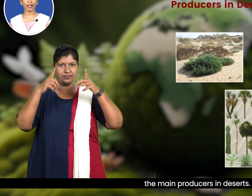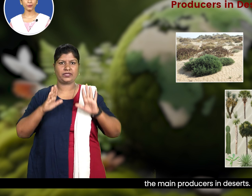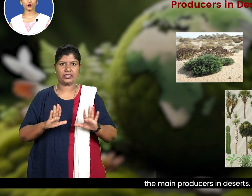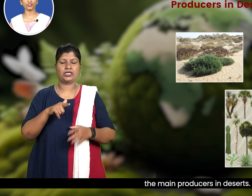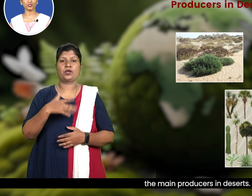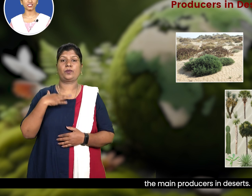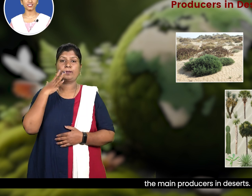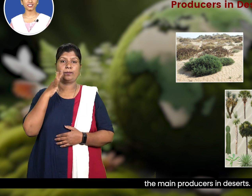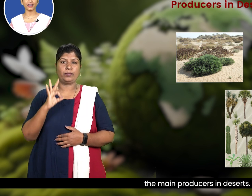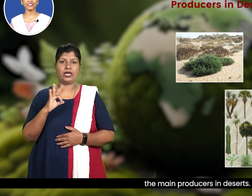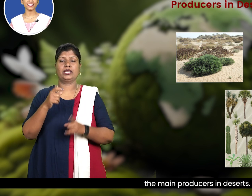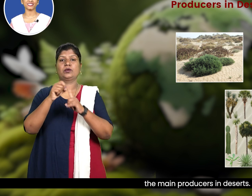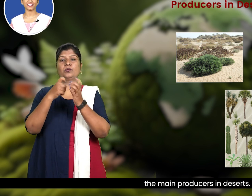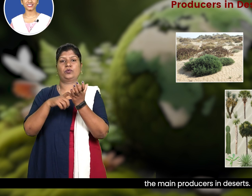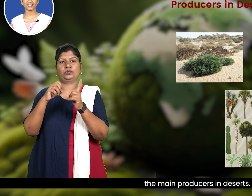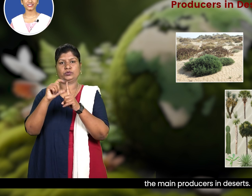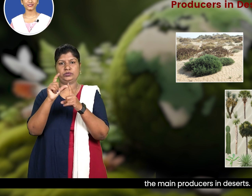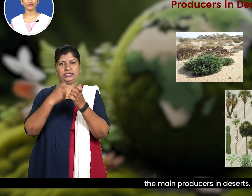main producers in deserts.